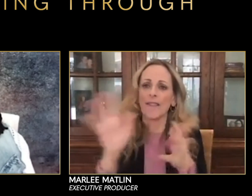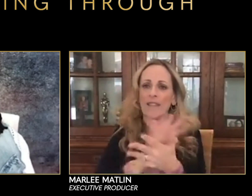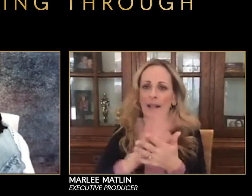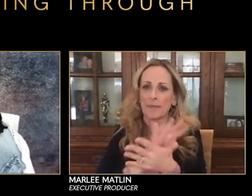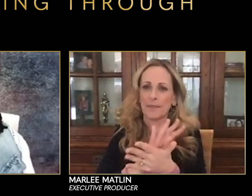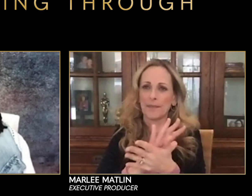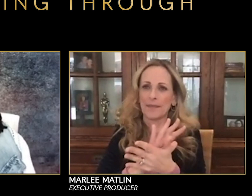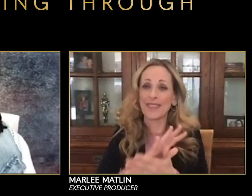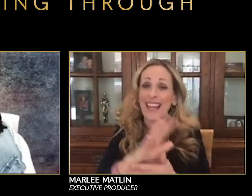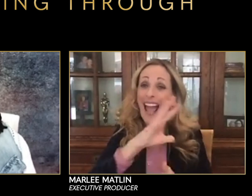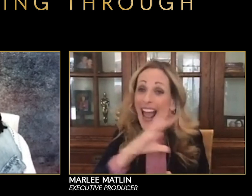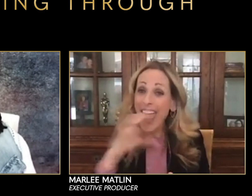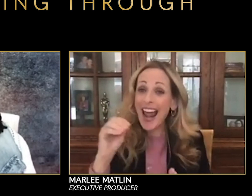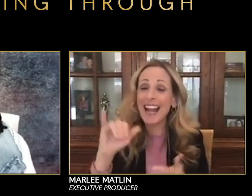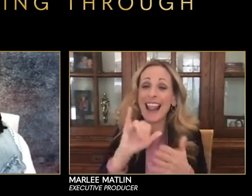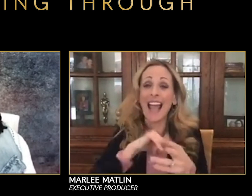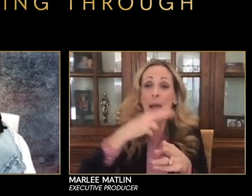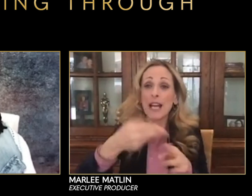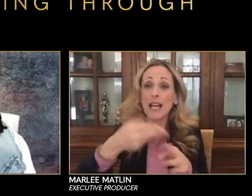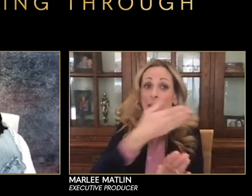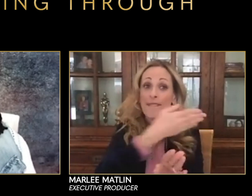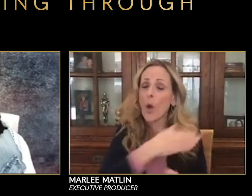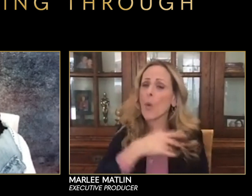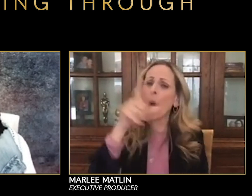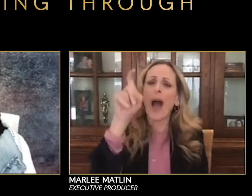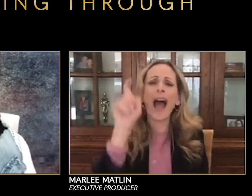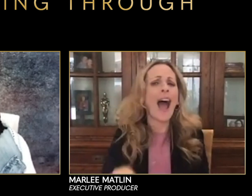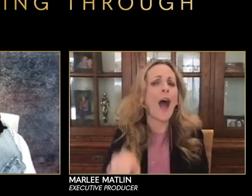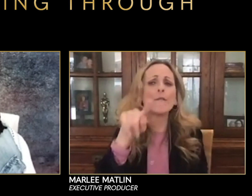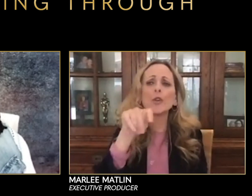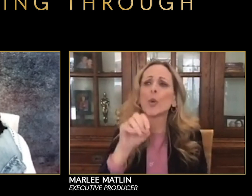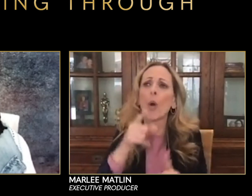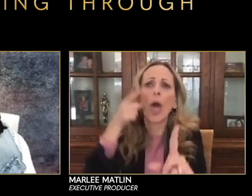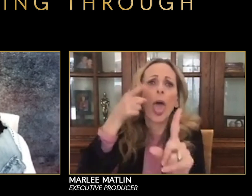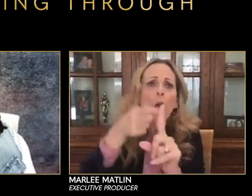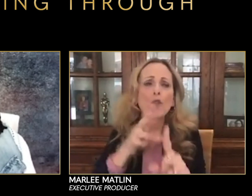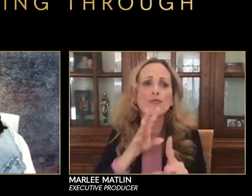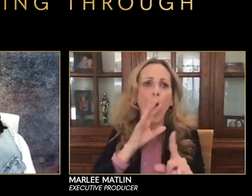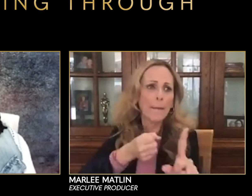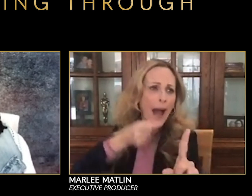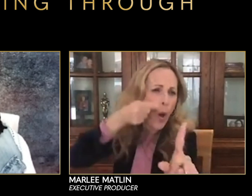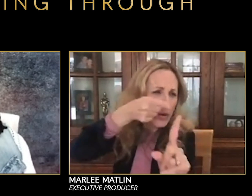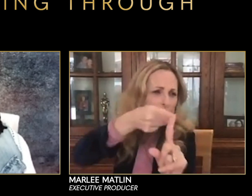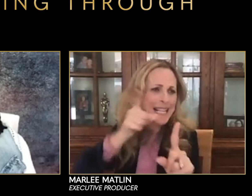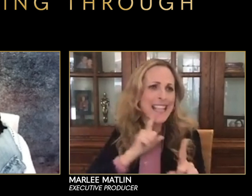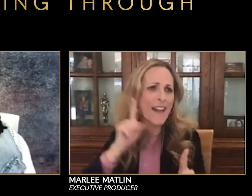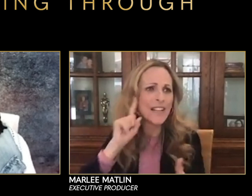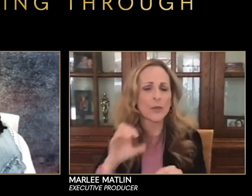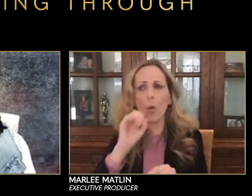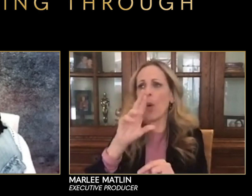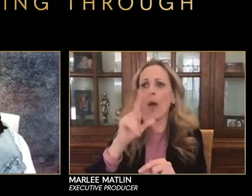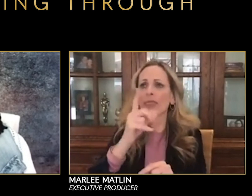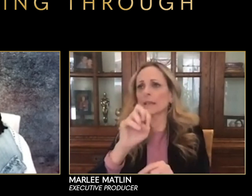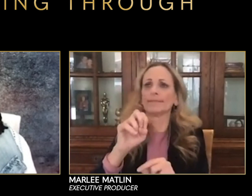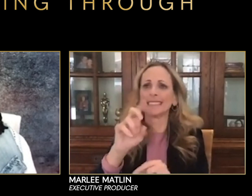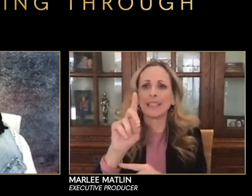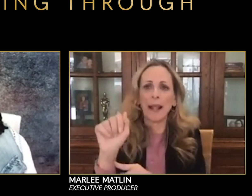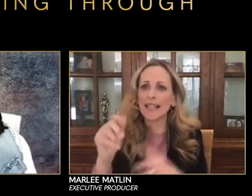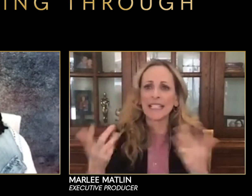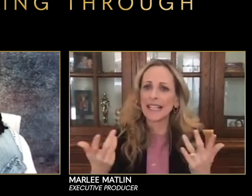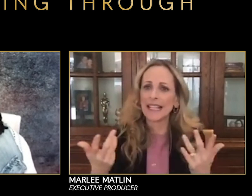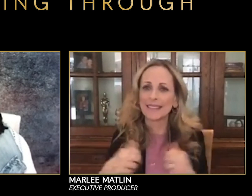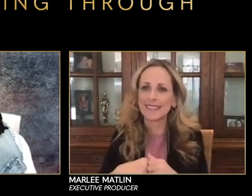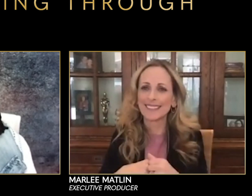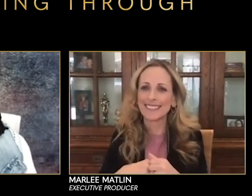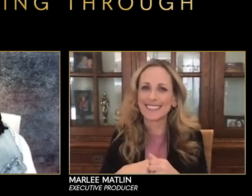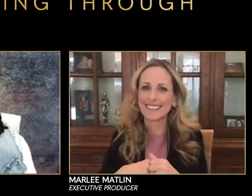And you know what? It's time for us to carry the films. It's time for us, as I said, we don't have to dwell on the disability. We don't have